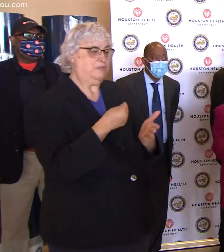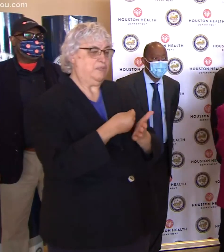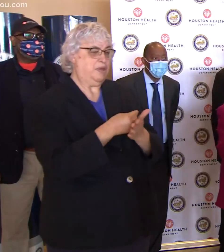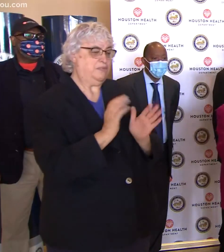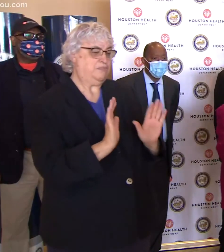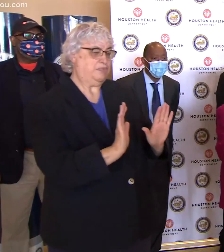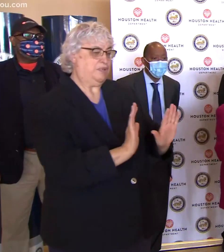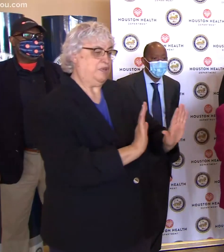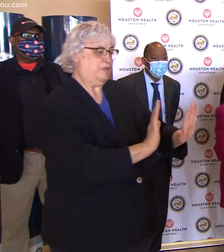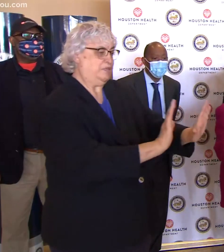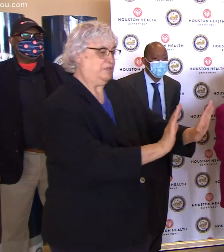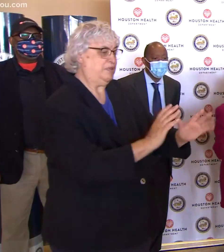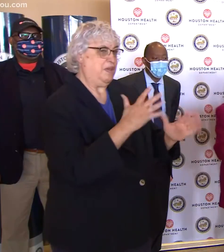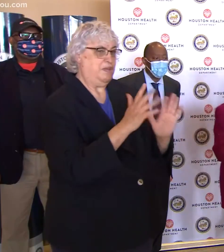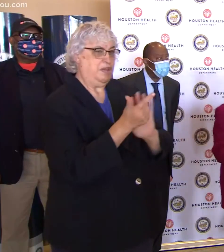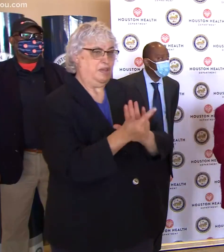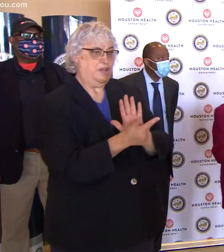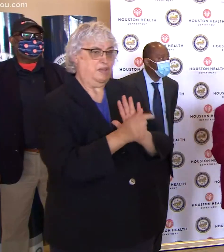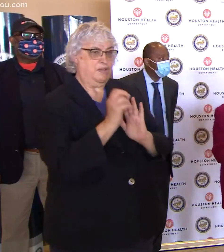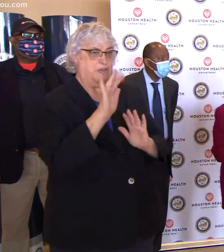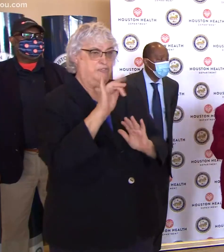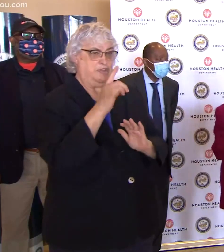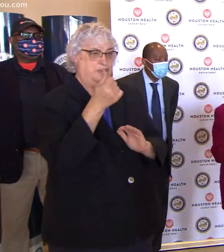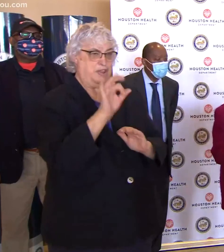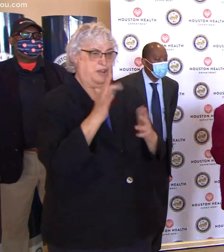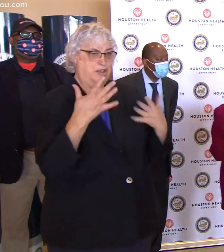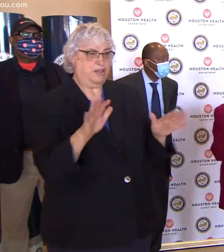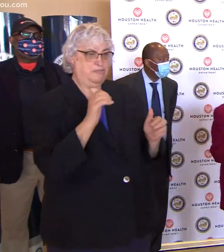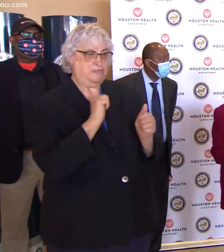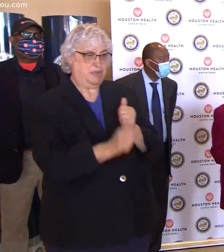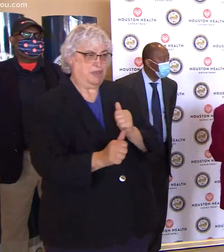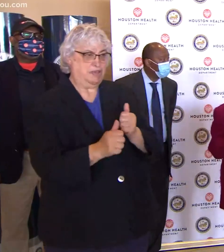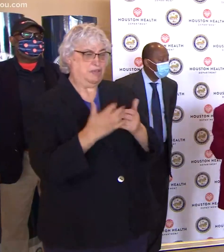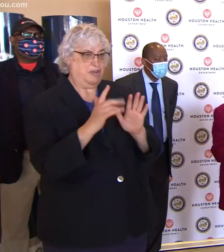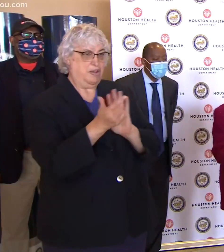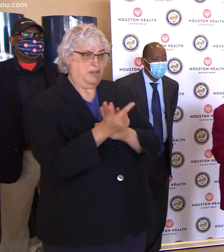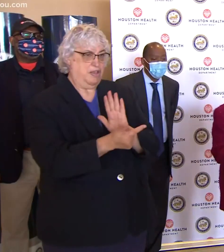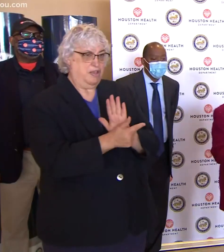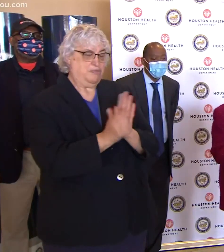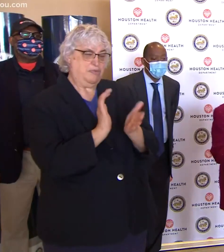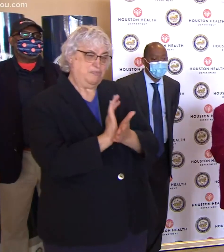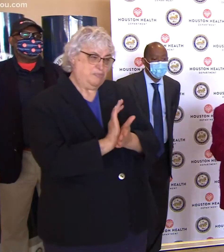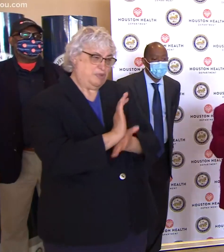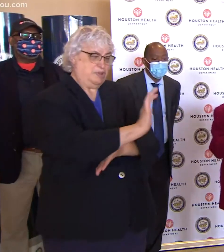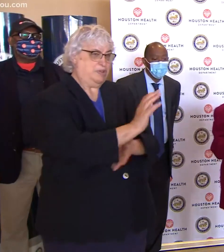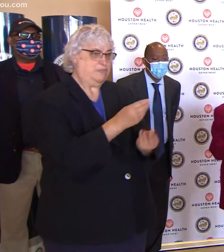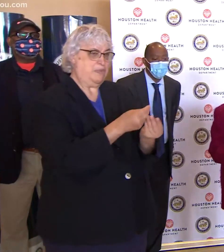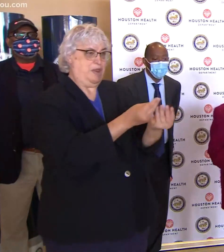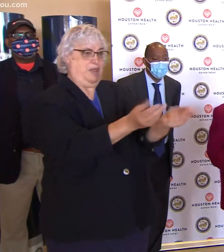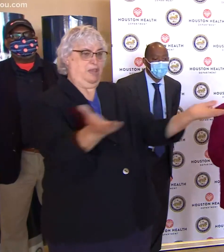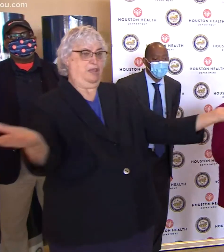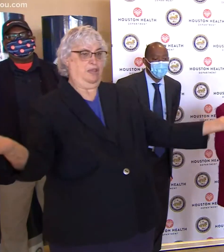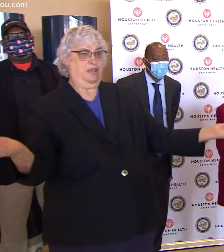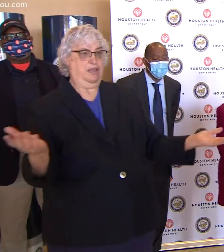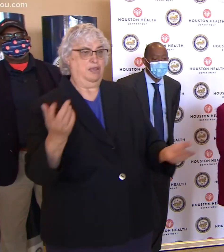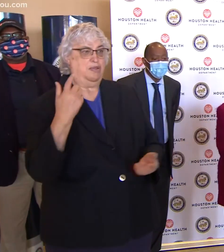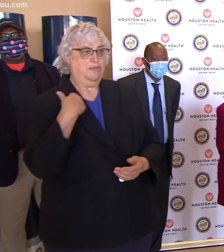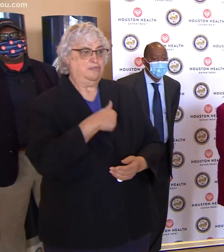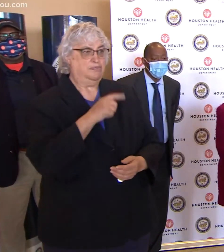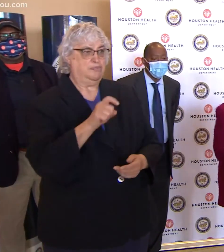It's already law. The COVID-19 package has passed. It's already law. We'll push it out. And I think the other point that we should